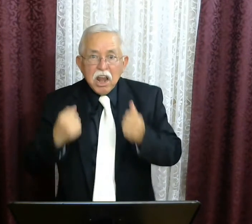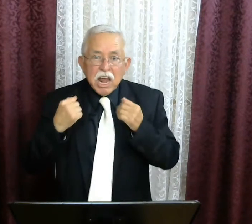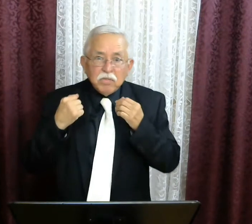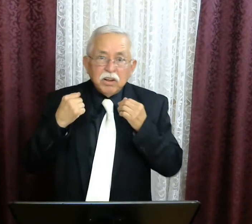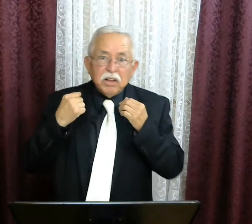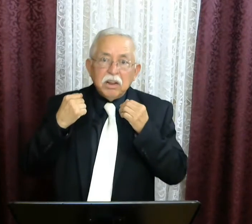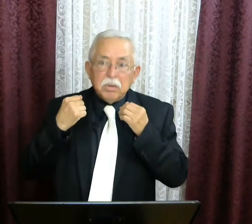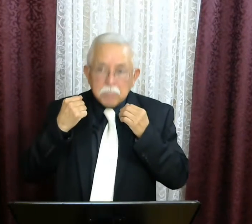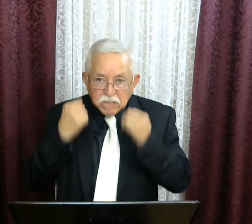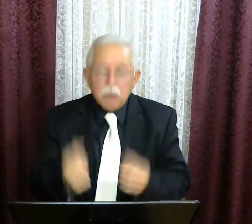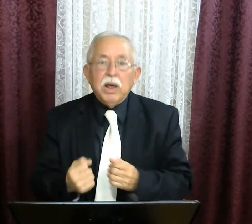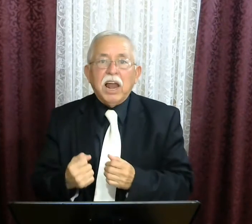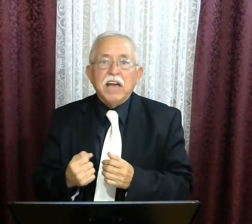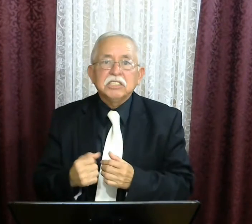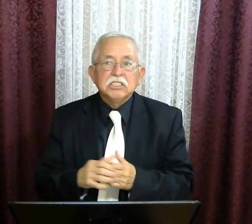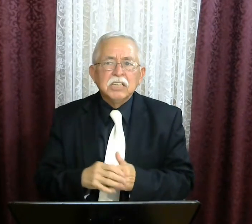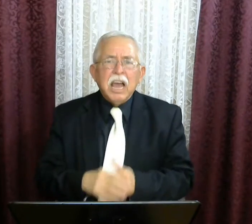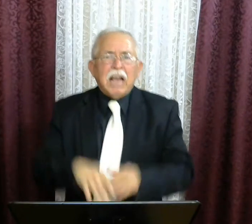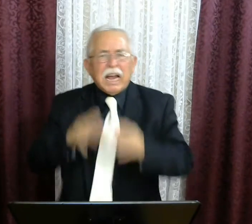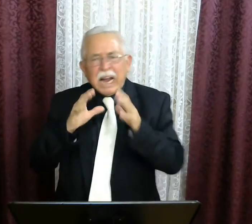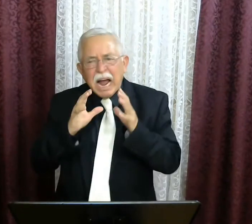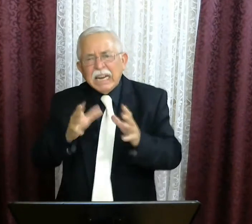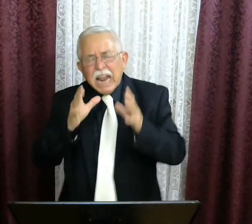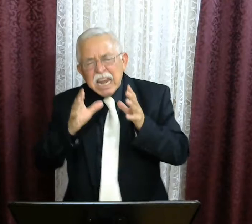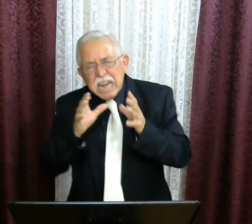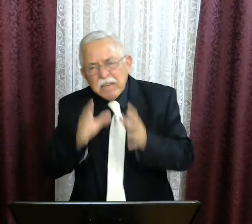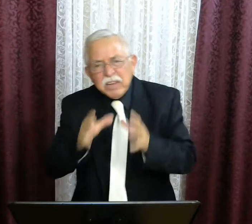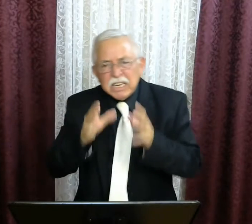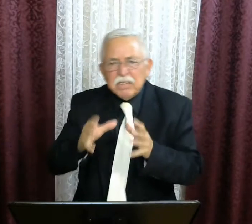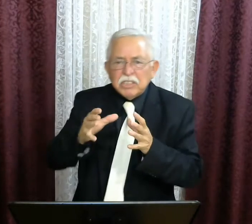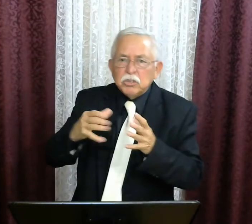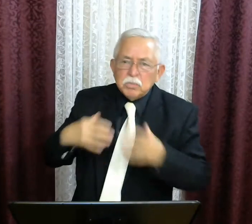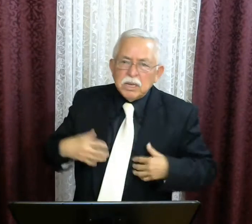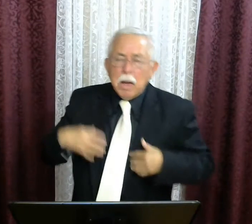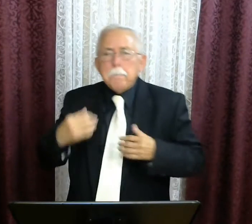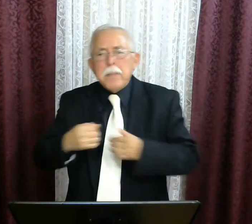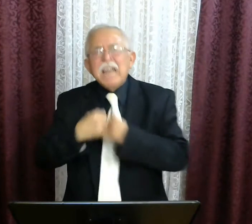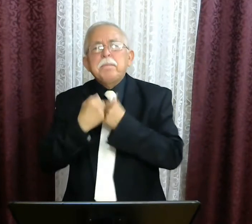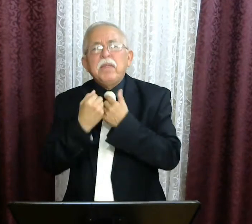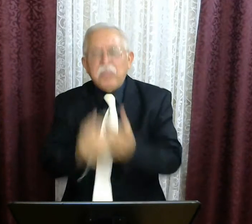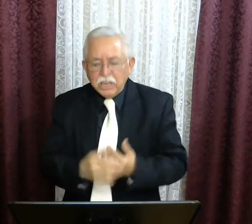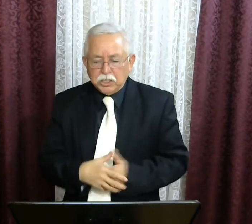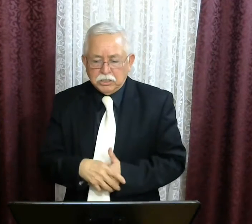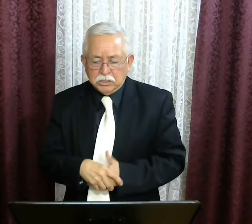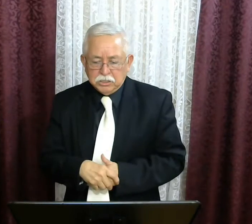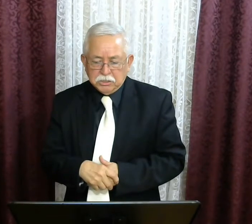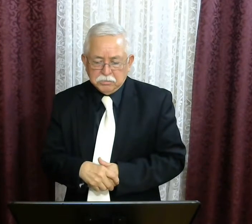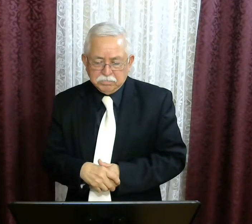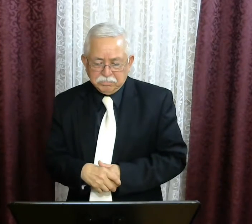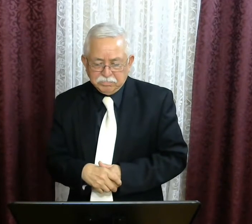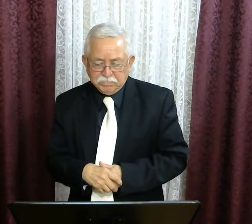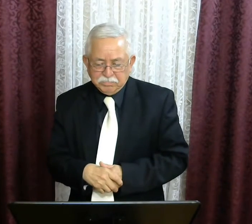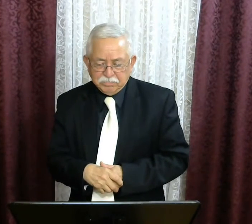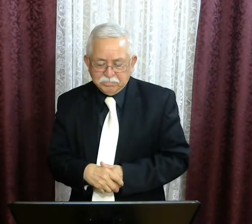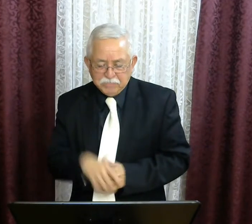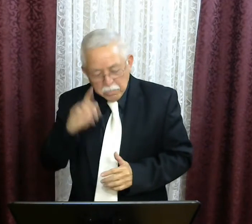never materialized. God never gave it to me, my petitions. But